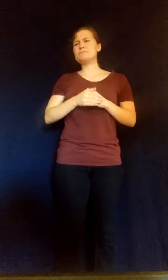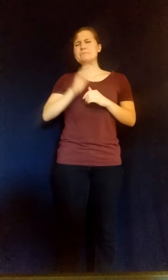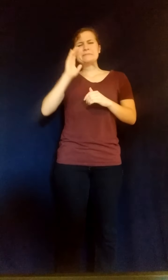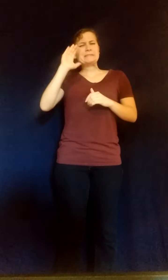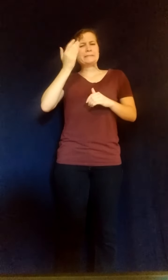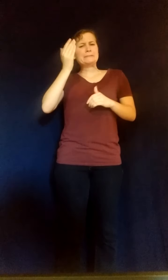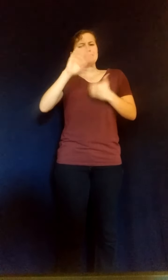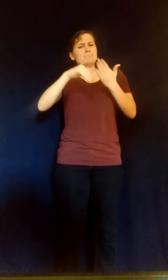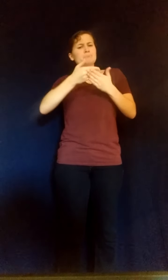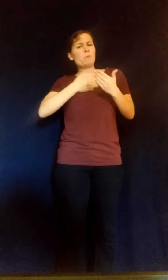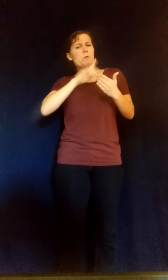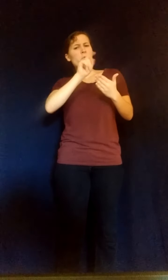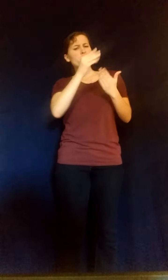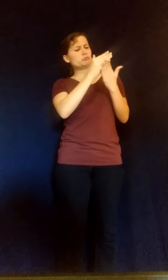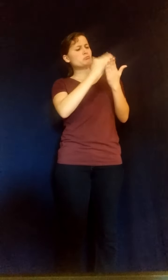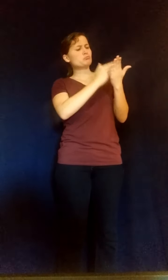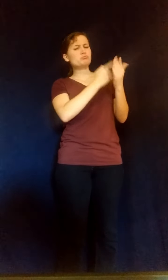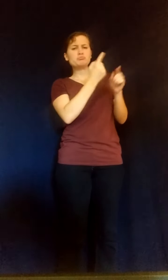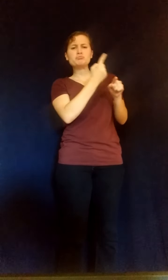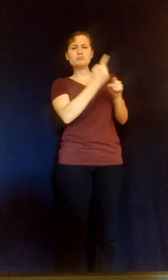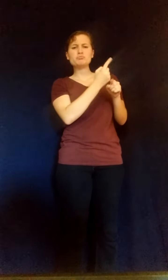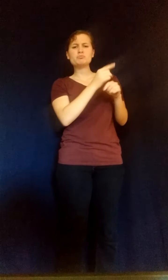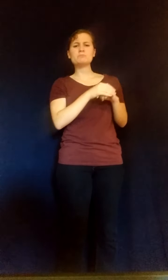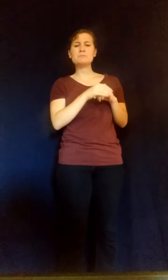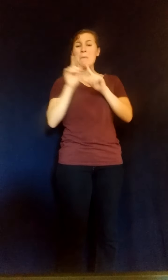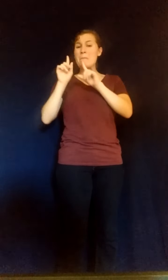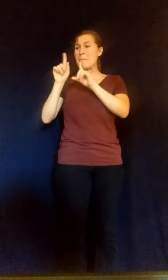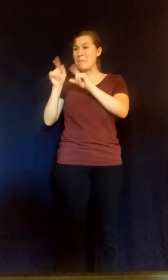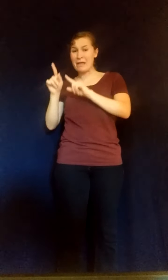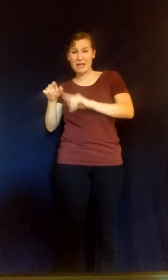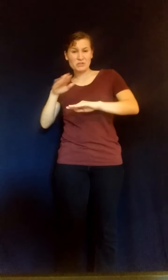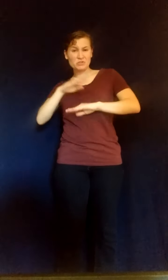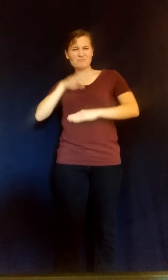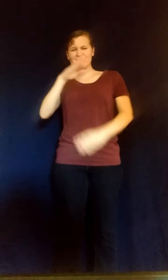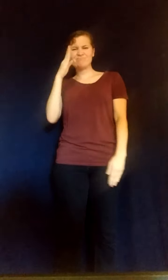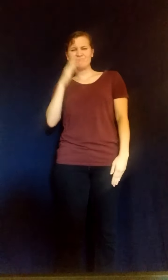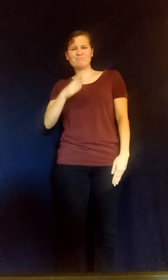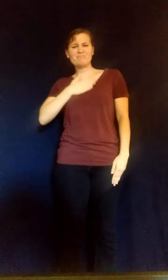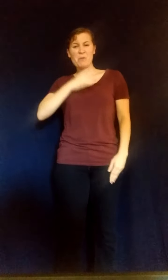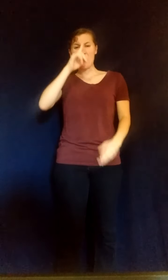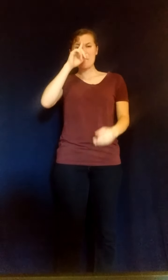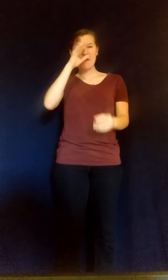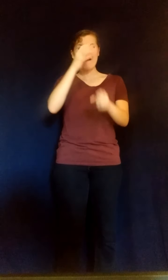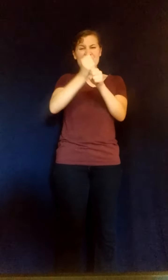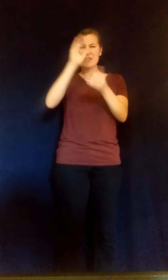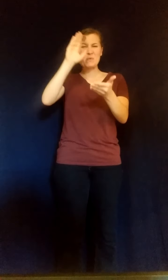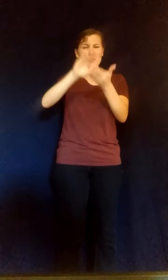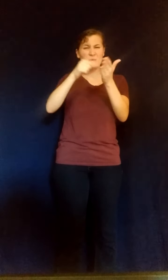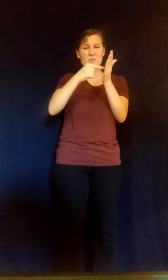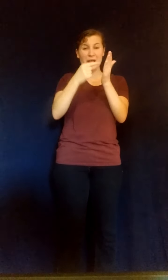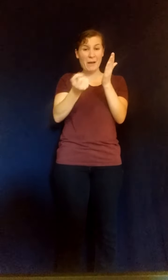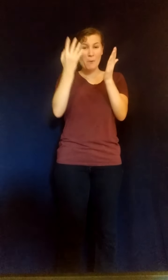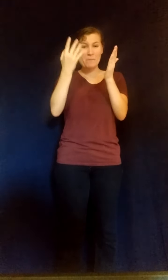questions, but never enough answers, and my faith is small enough to fit in the cracks of my palms. God,